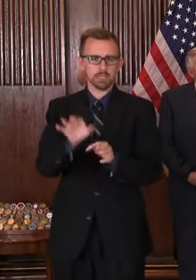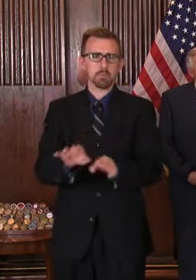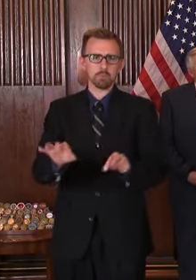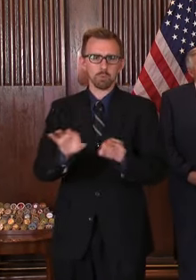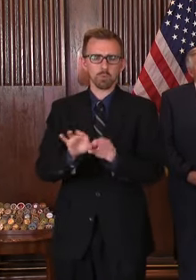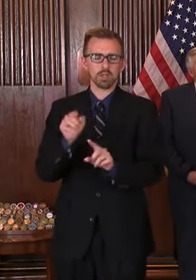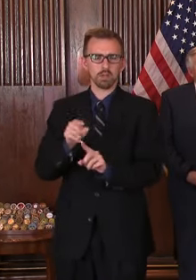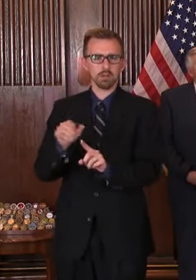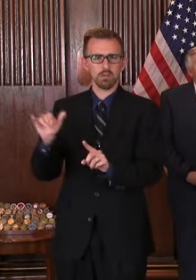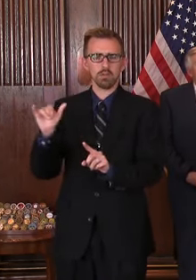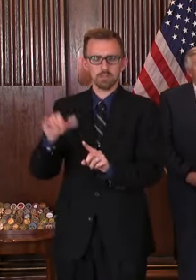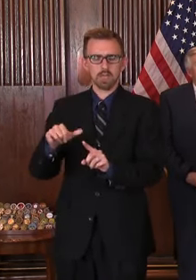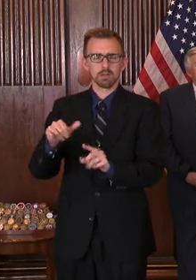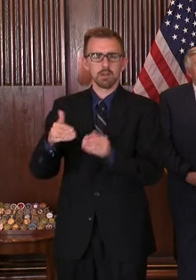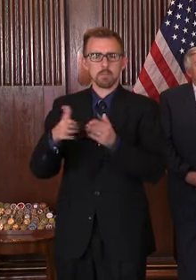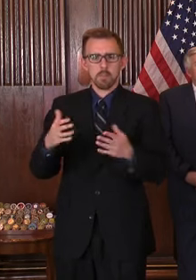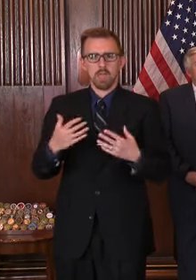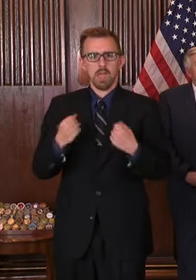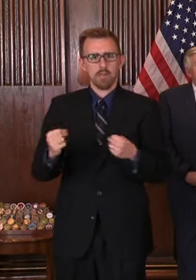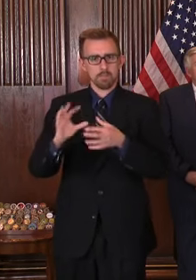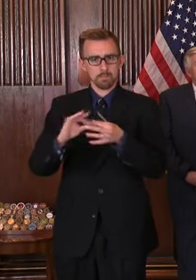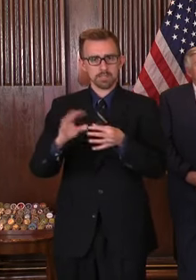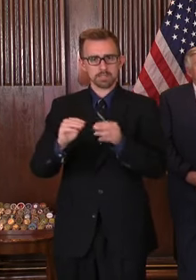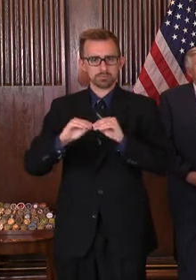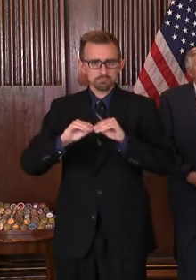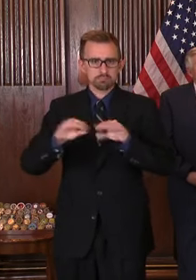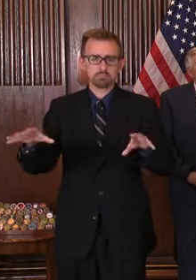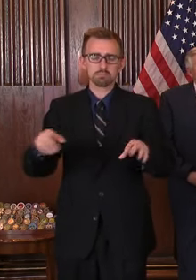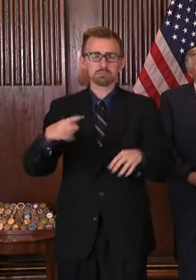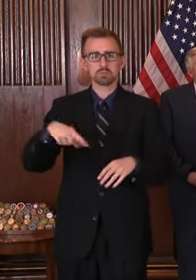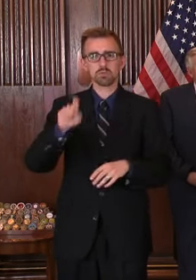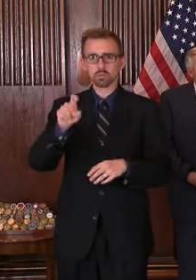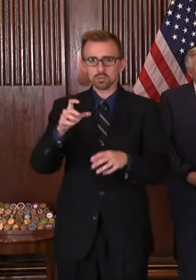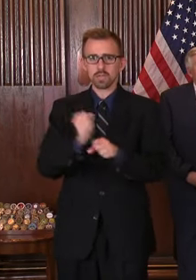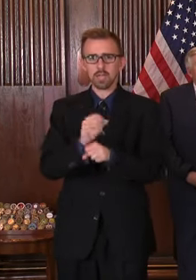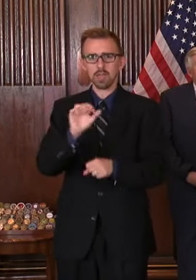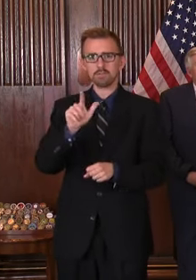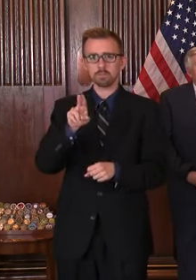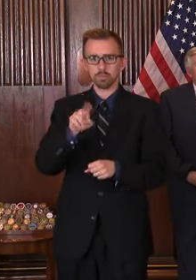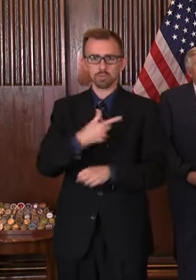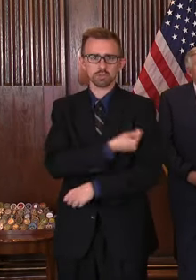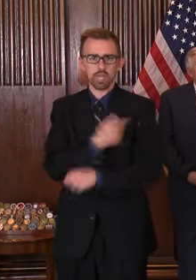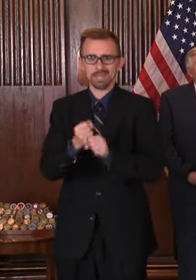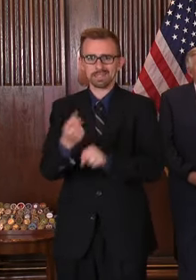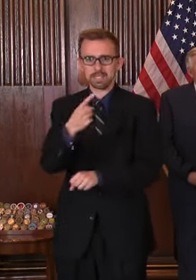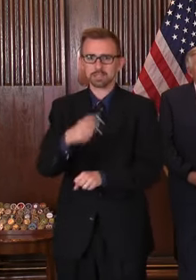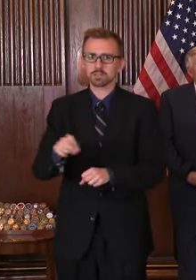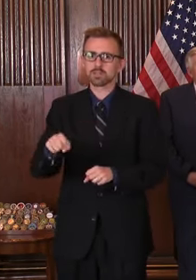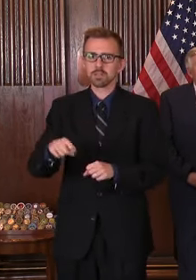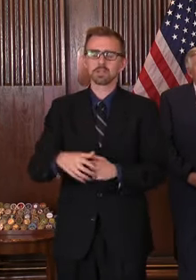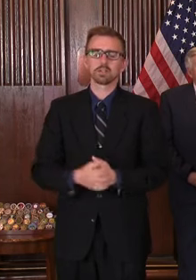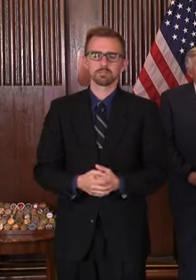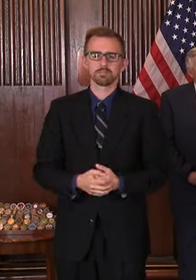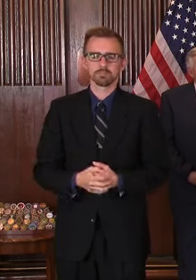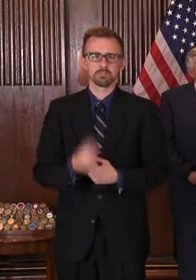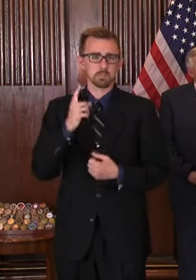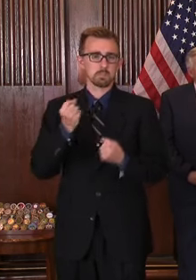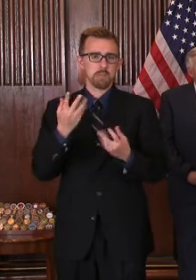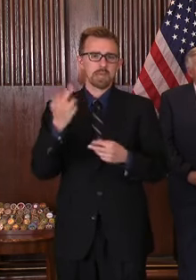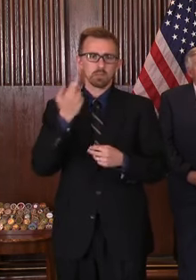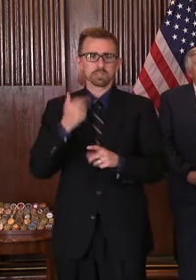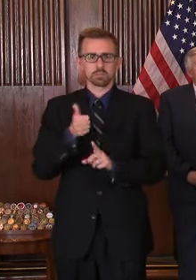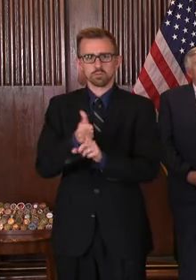important that the public health message get out. You really want to get your flu shot next year because for lots of reasons, one